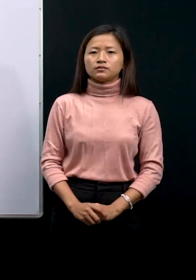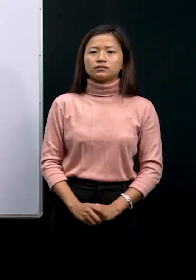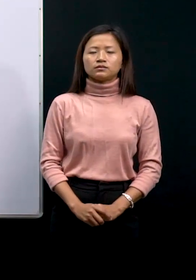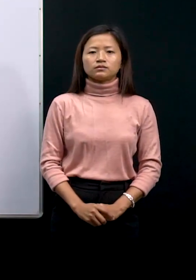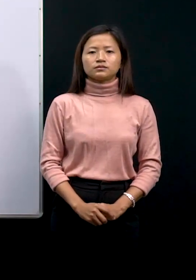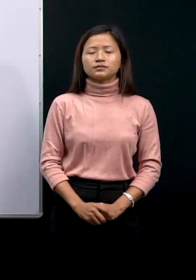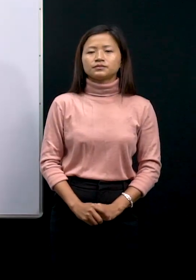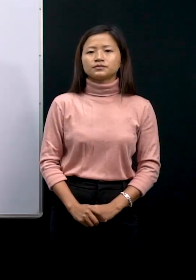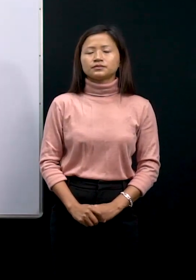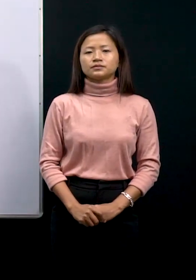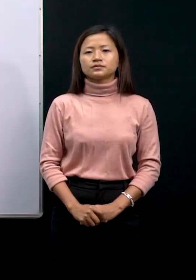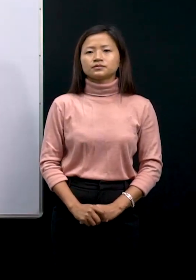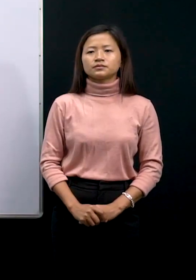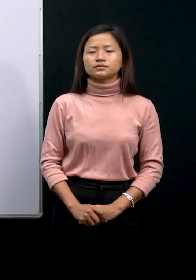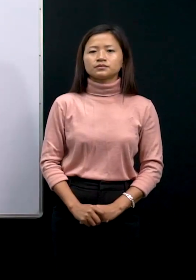Question number 9,